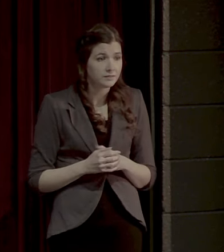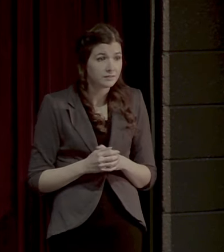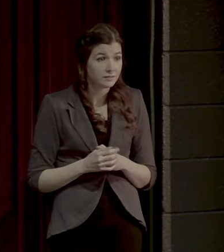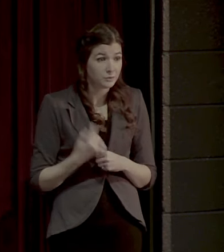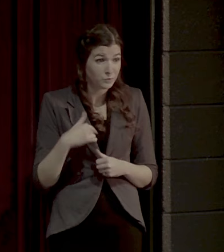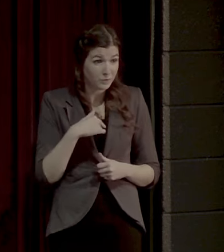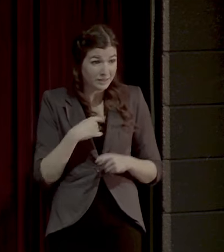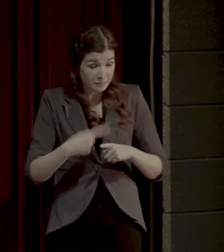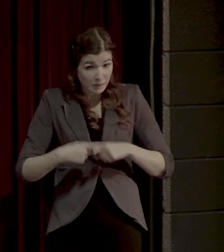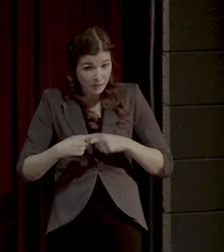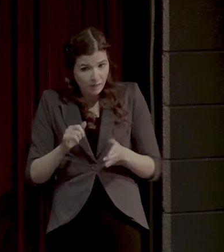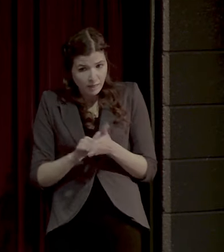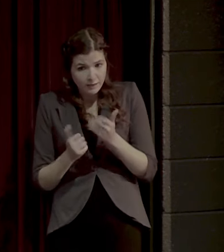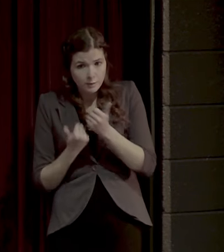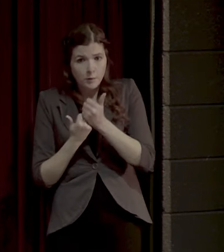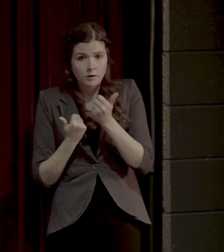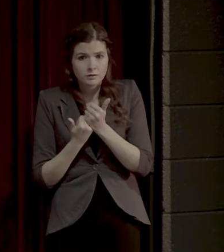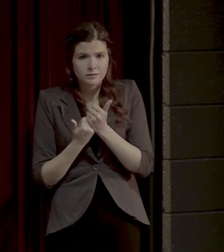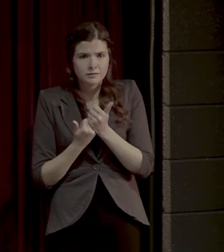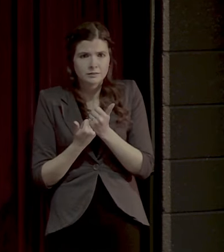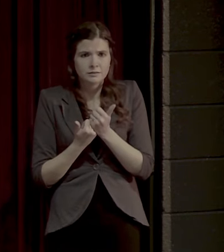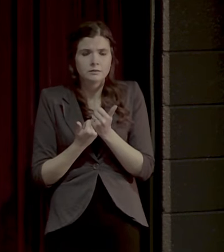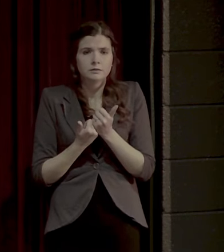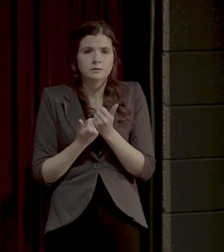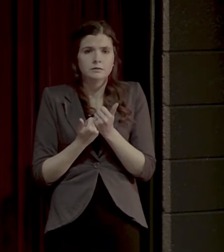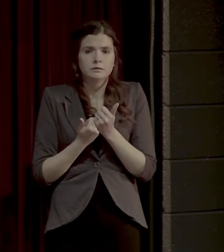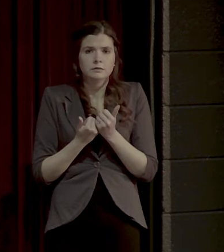who were relying on those rocks, we become untethered.